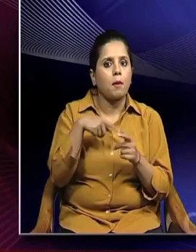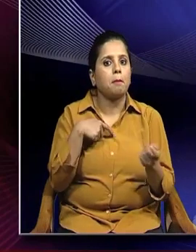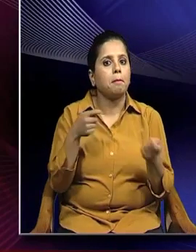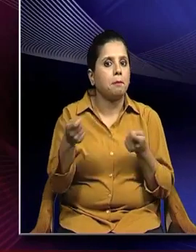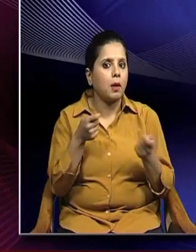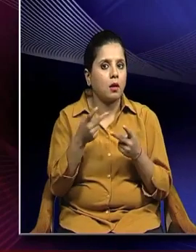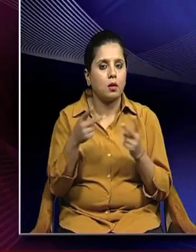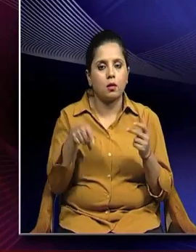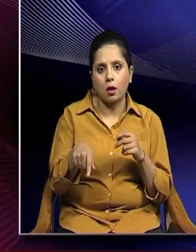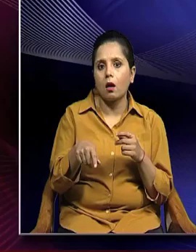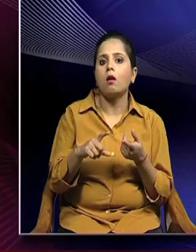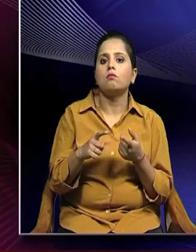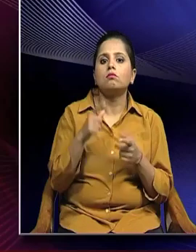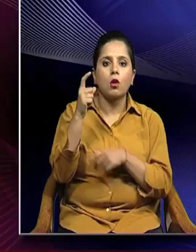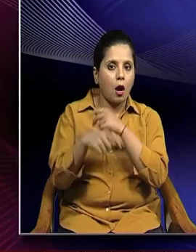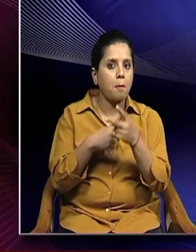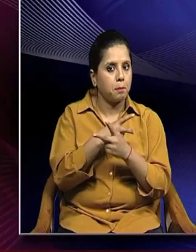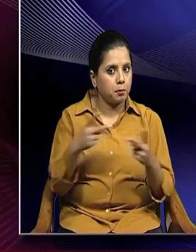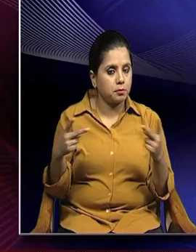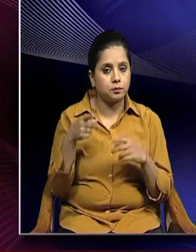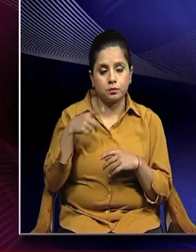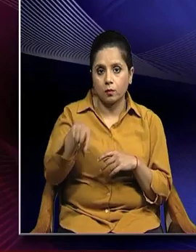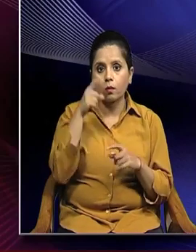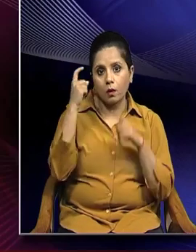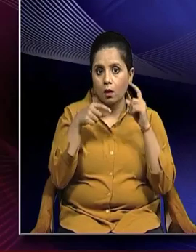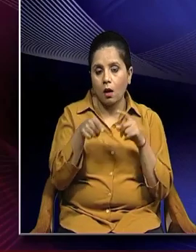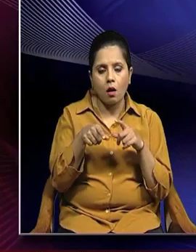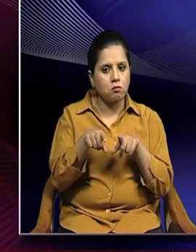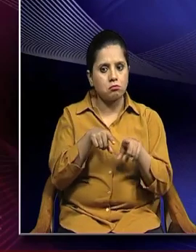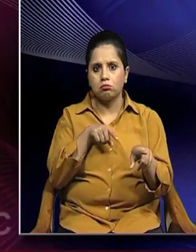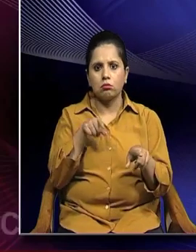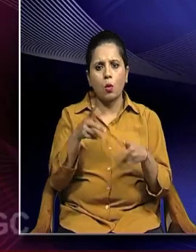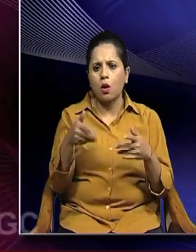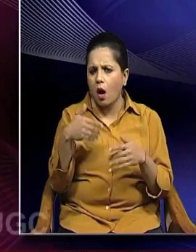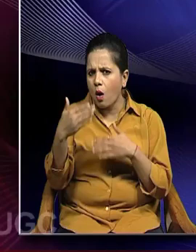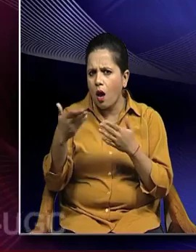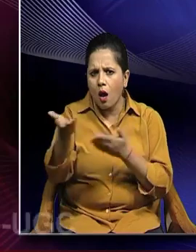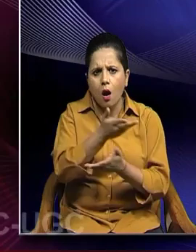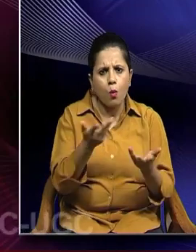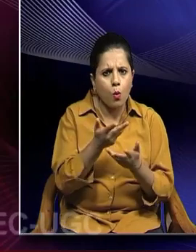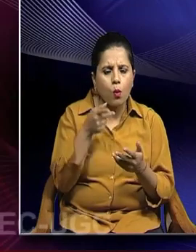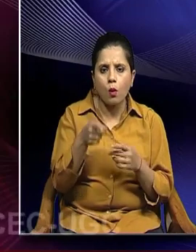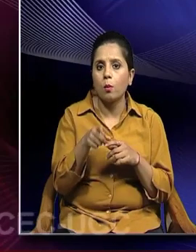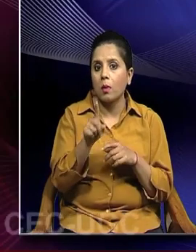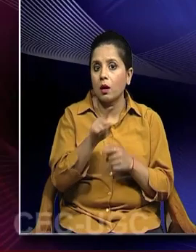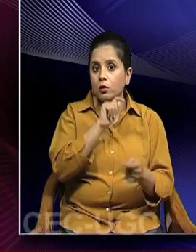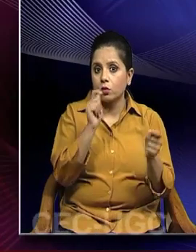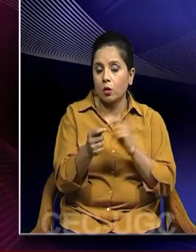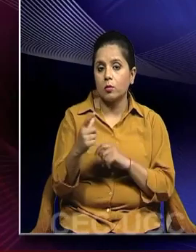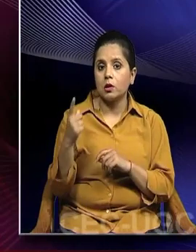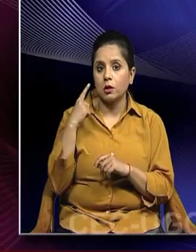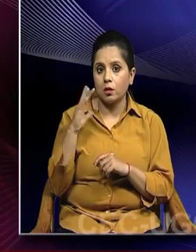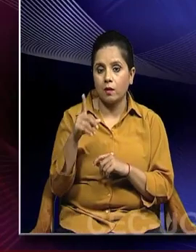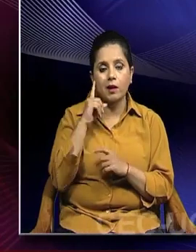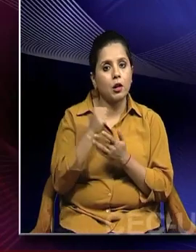the business enterprises. They basically think beyond what is going on. Whereas transformational leaders, they